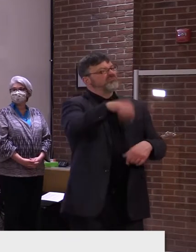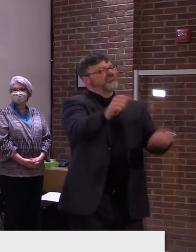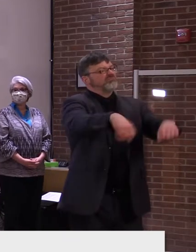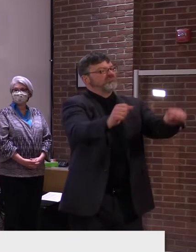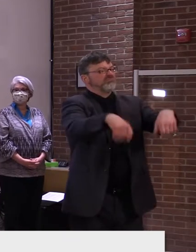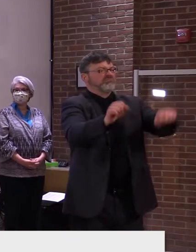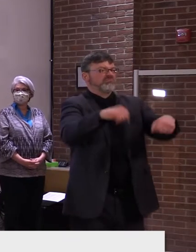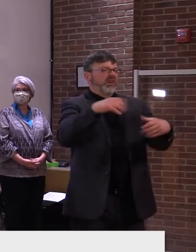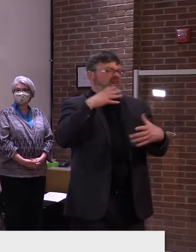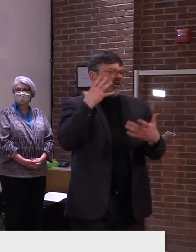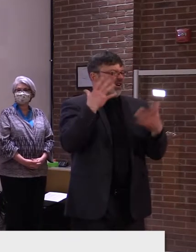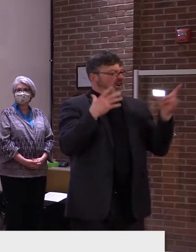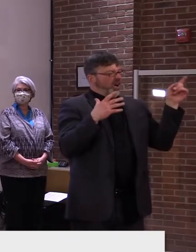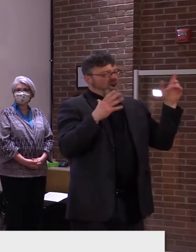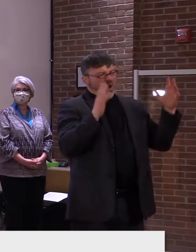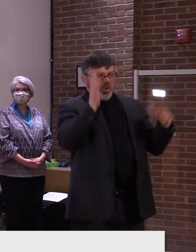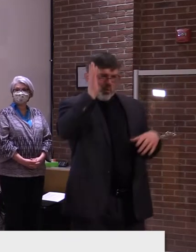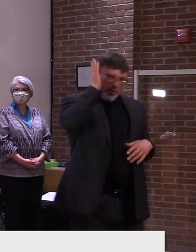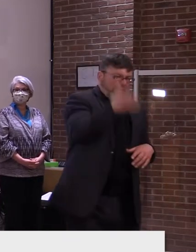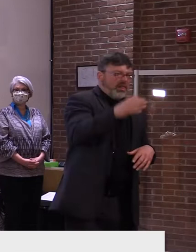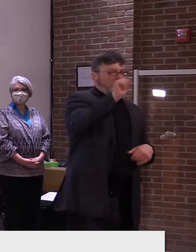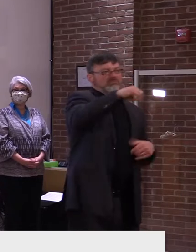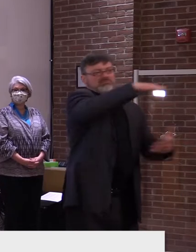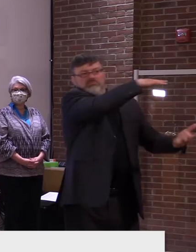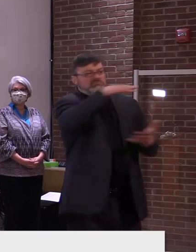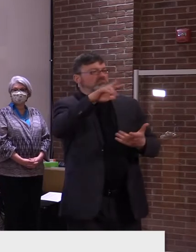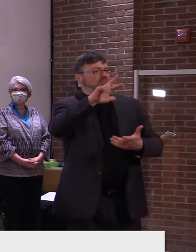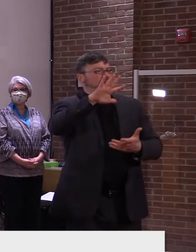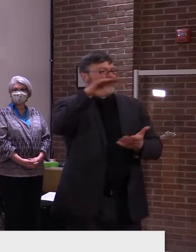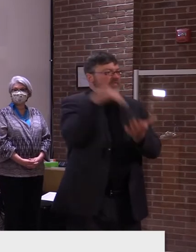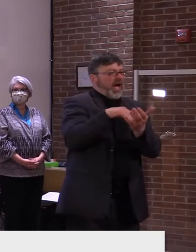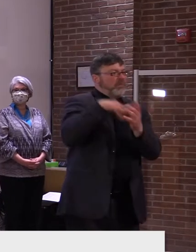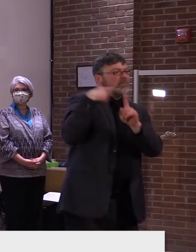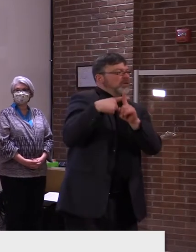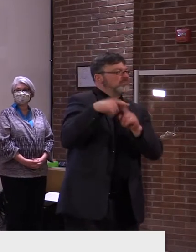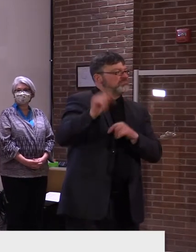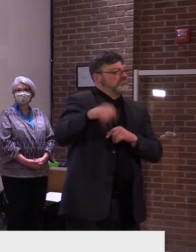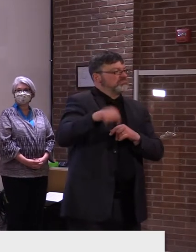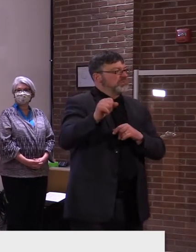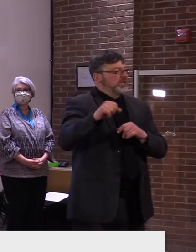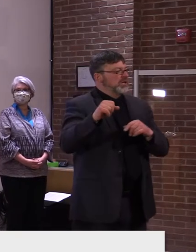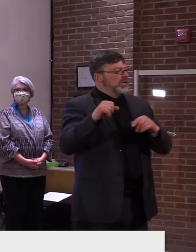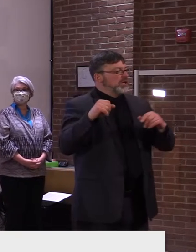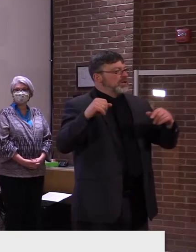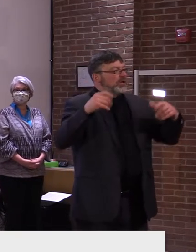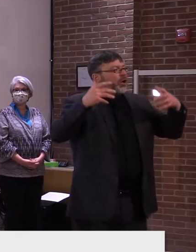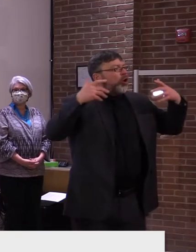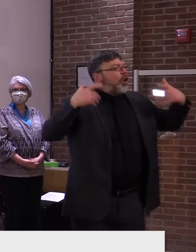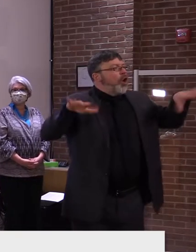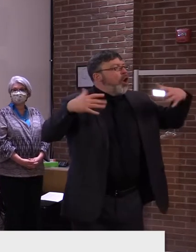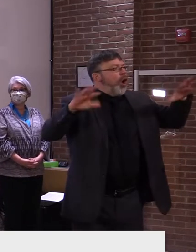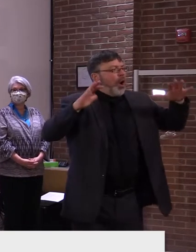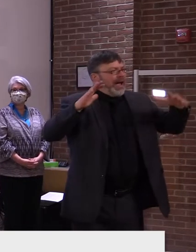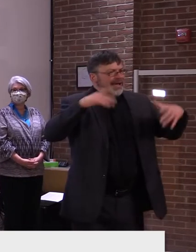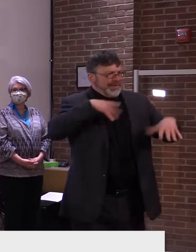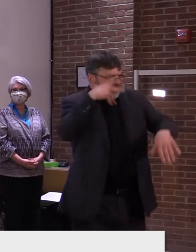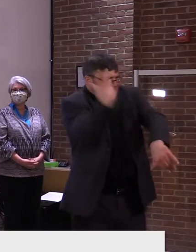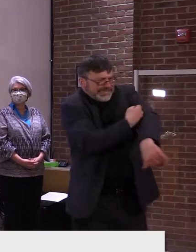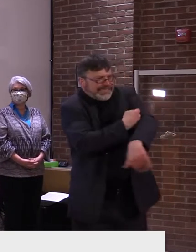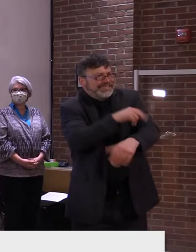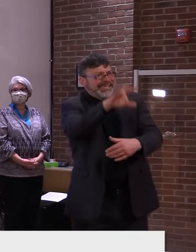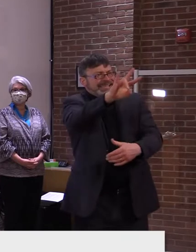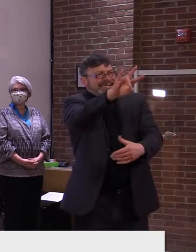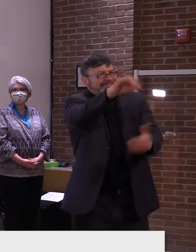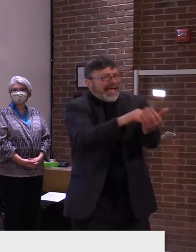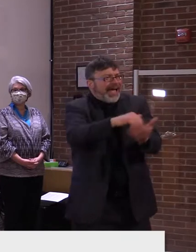about 7,000 doses a day right now. So it's not a heavy lift to go to what we're talking